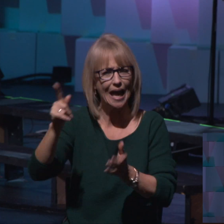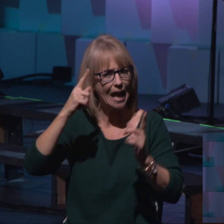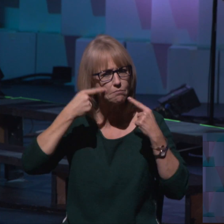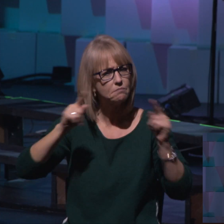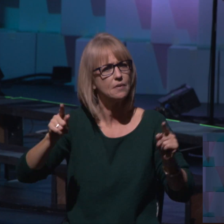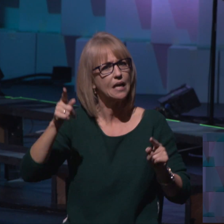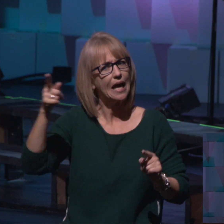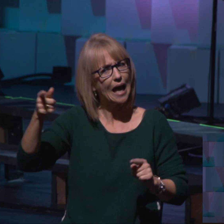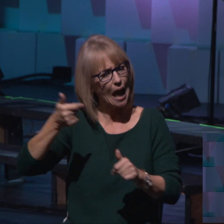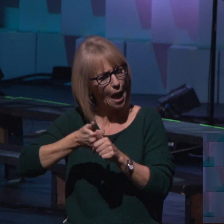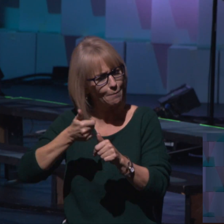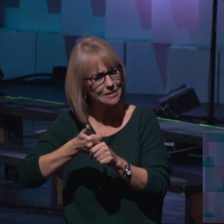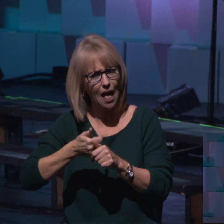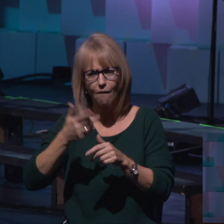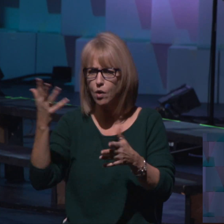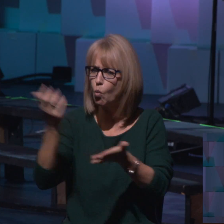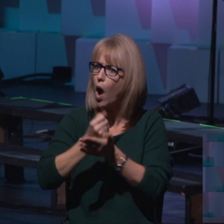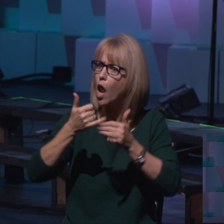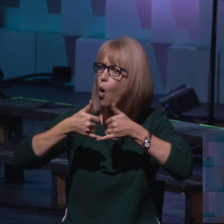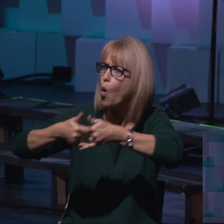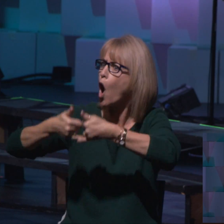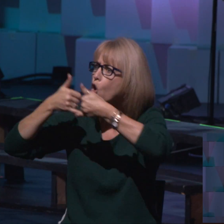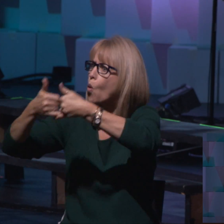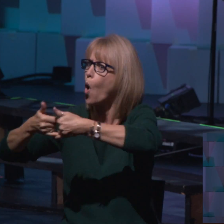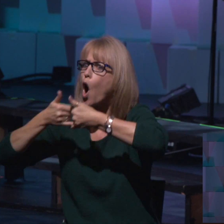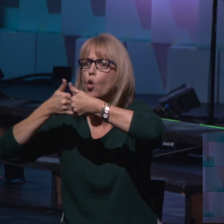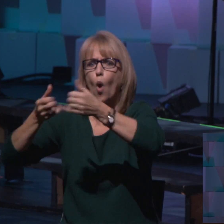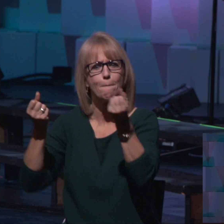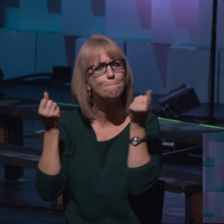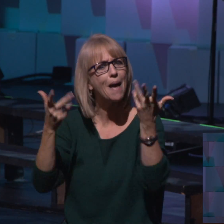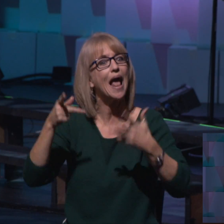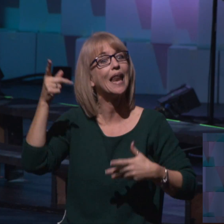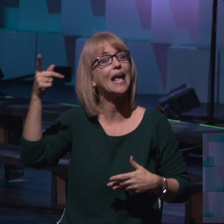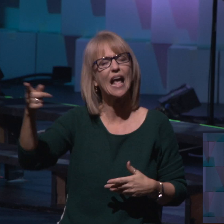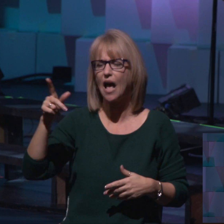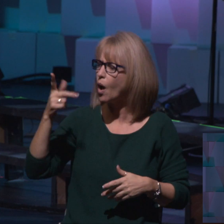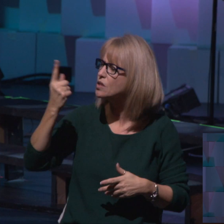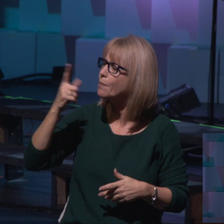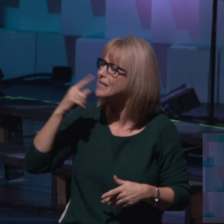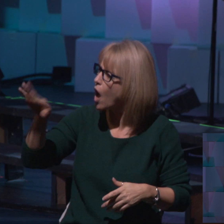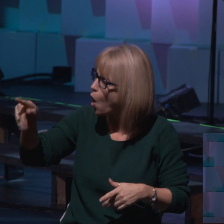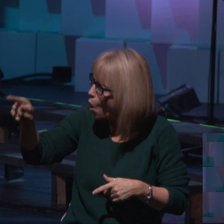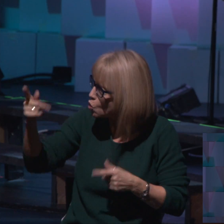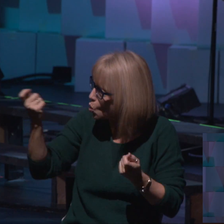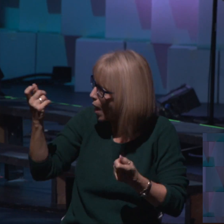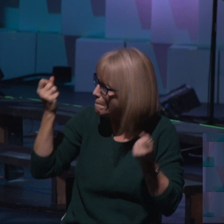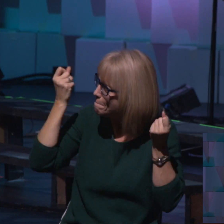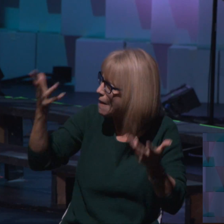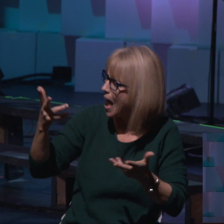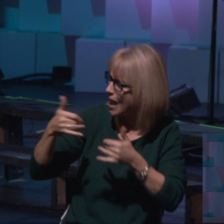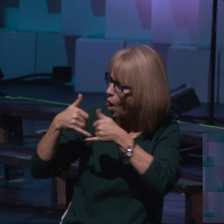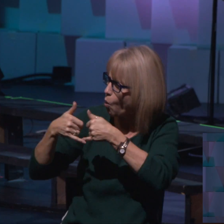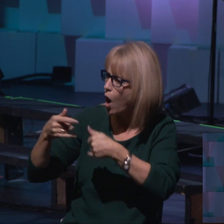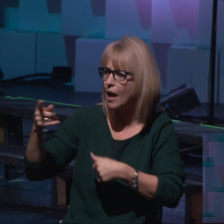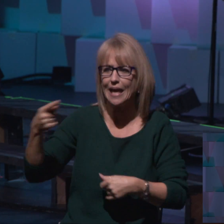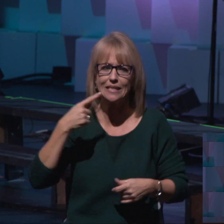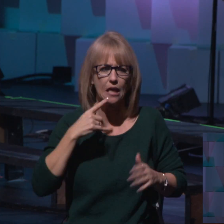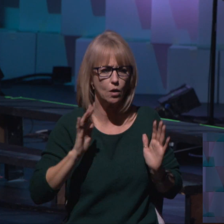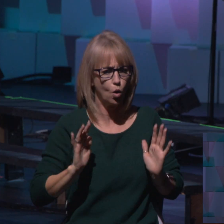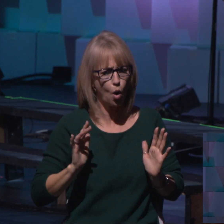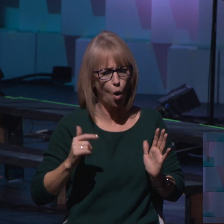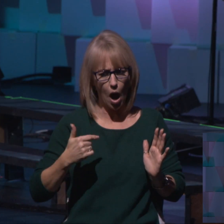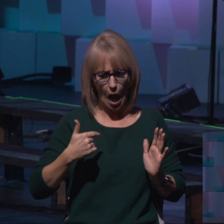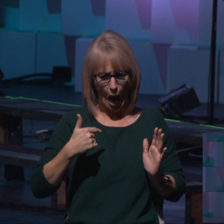And when he was asked about all those awards, I appreciate his response. He said this: I have made a valuable